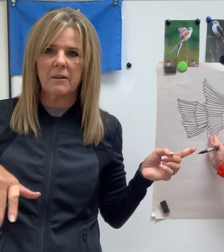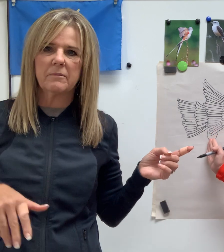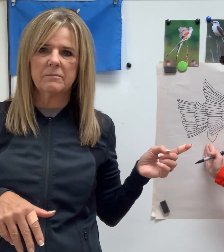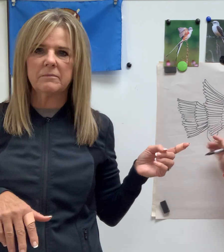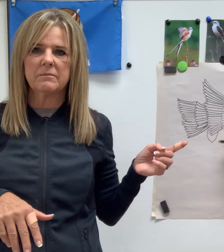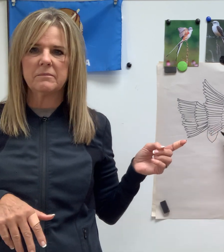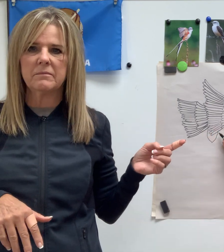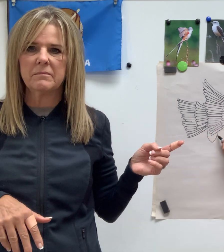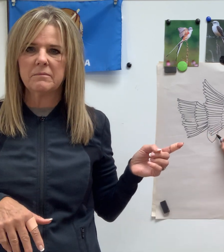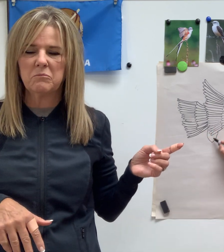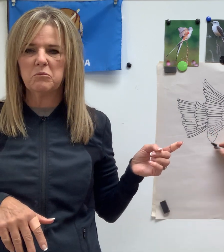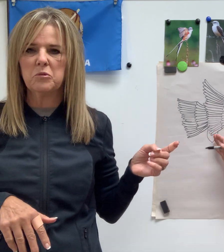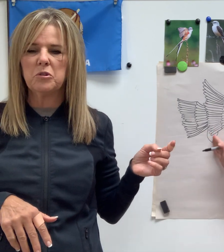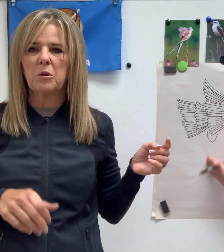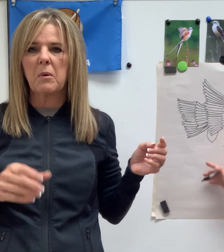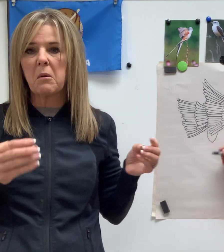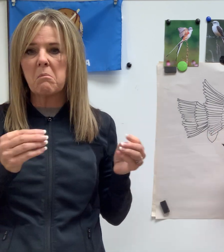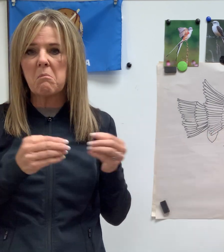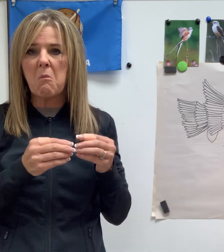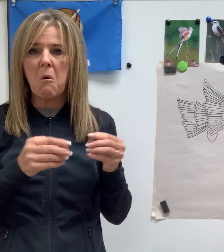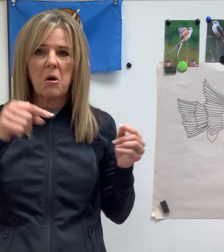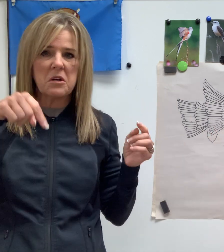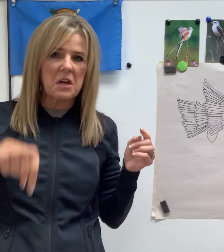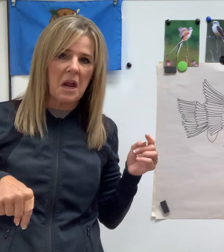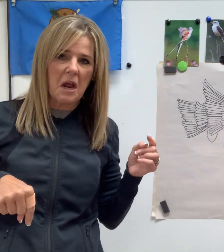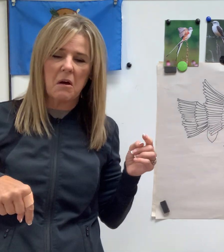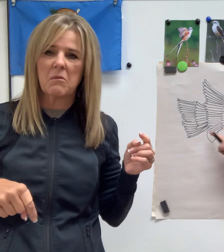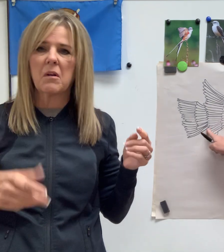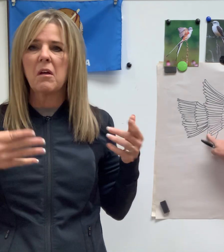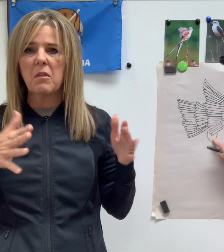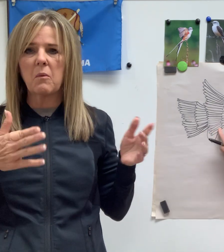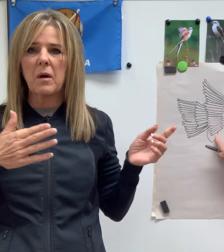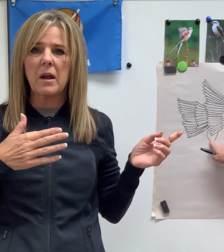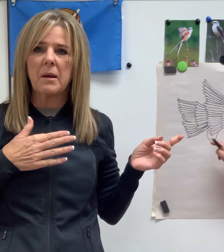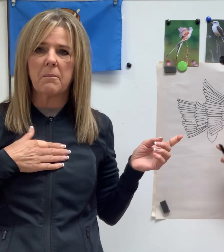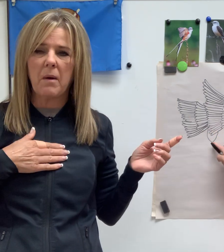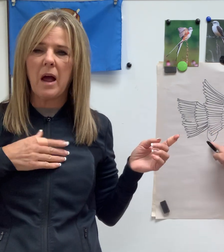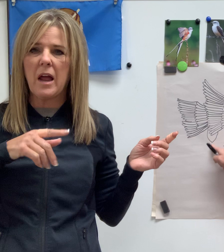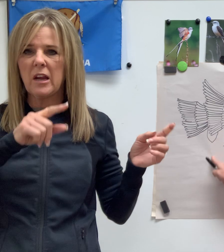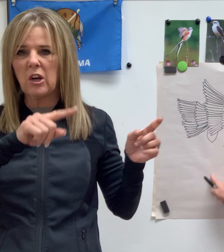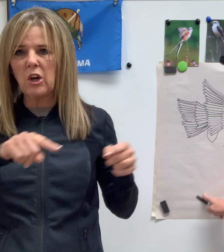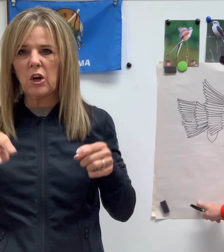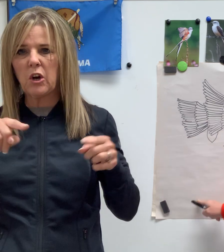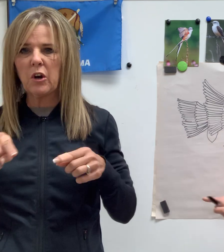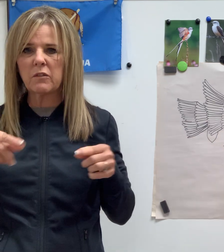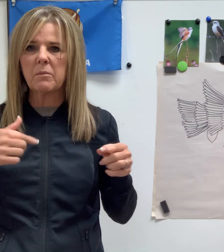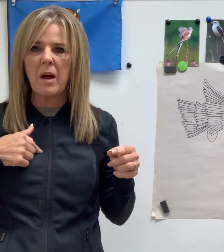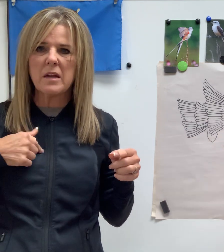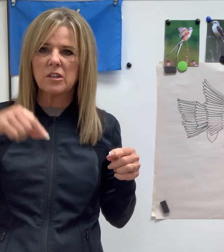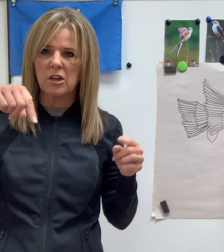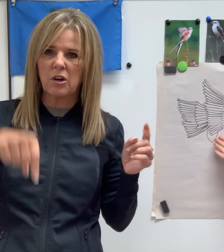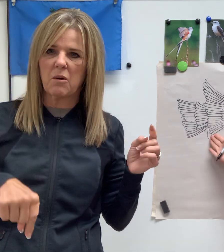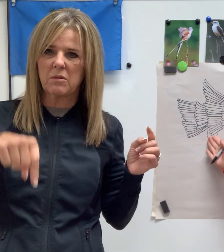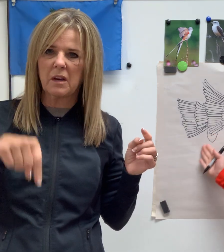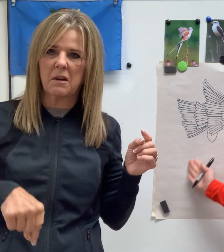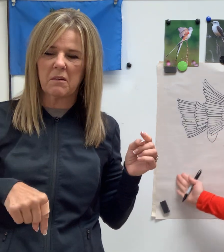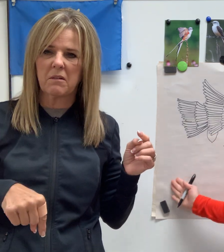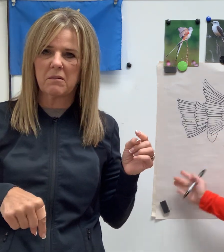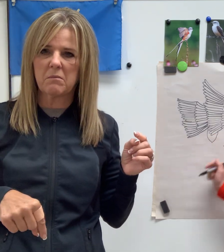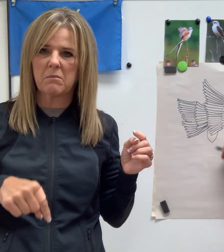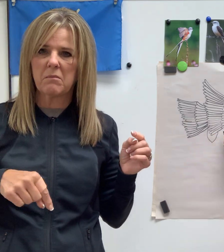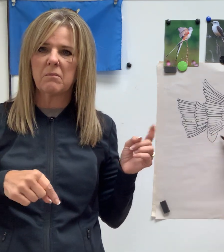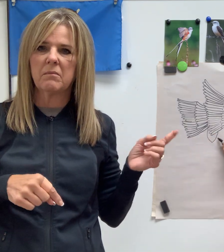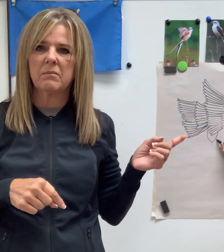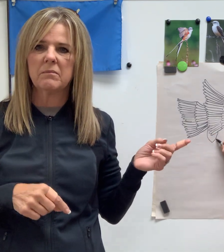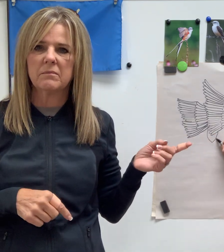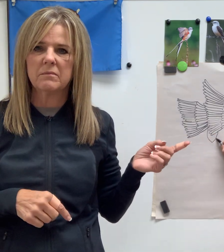can make them stick out more this way, more down. The way that my curves are going, I'm gonna make mine stick more down, but you could definitely slant